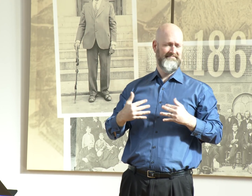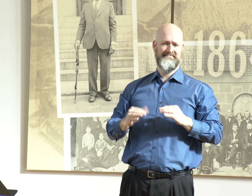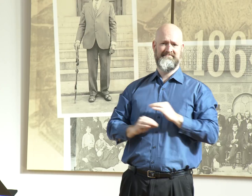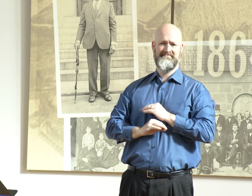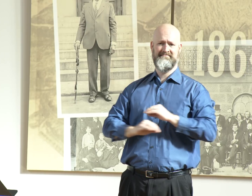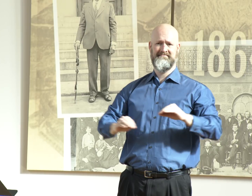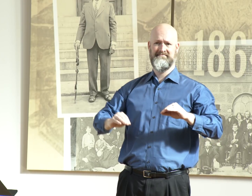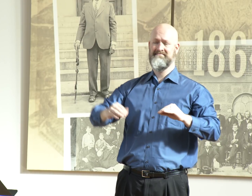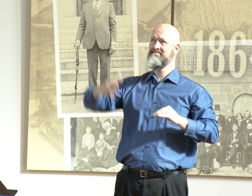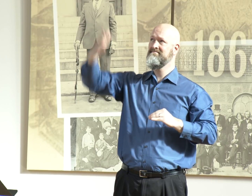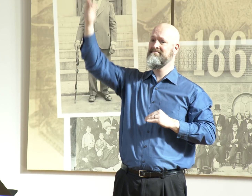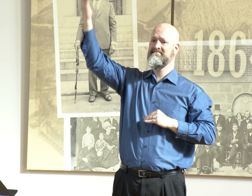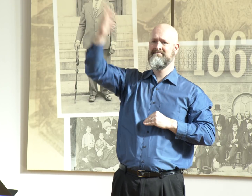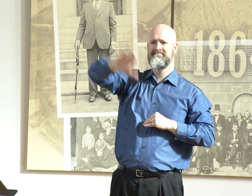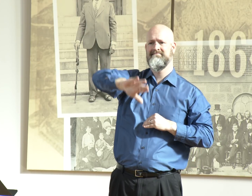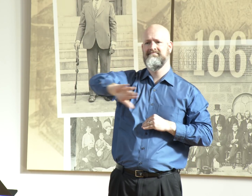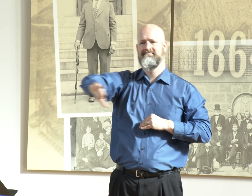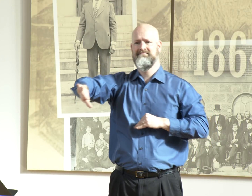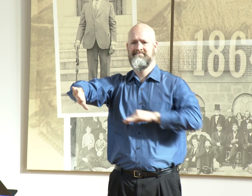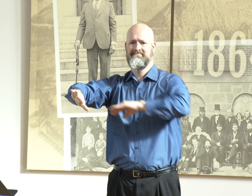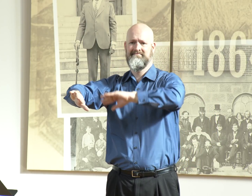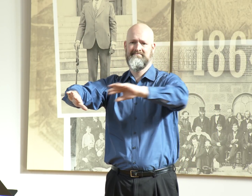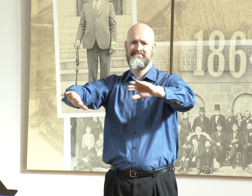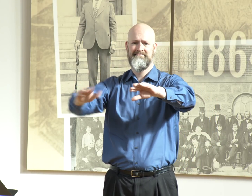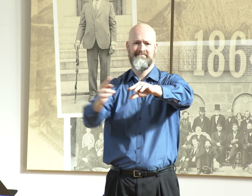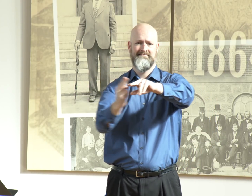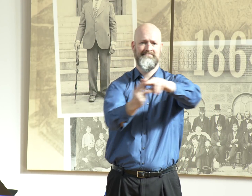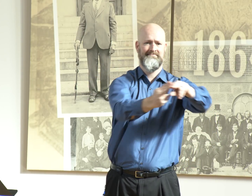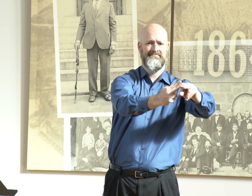Yea, though I walk through the valley of the shadow of death,